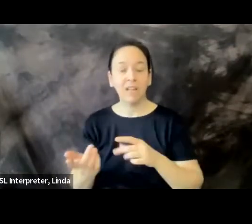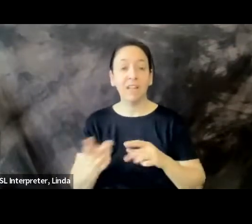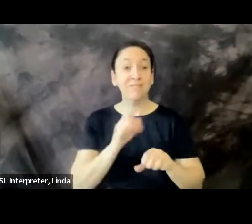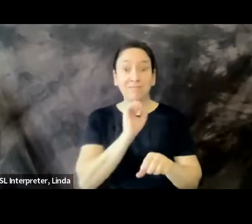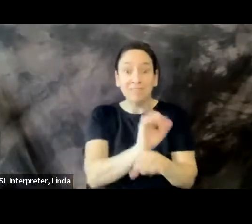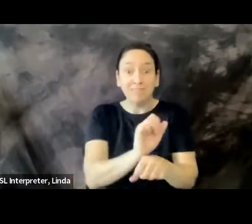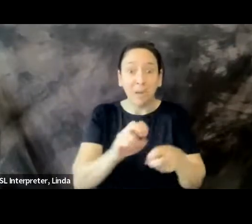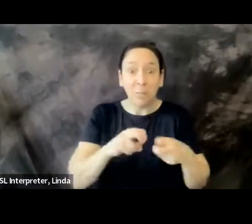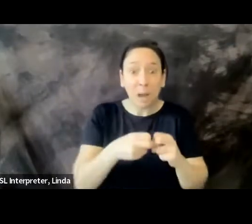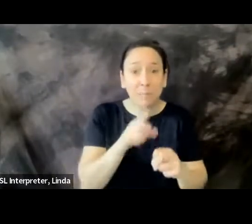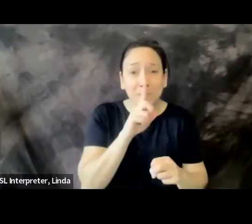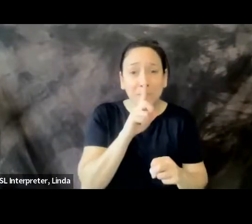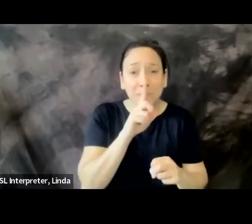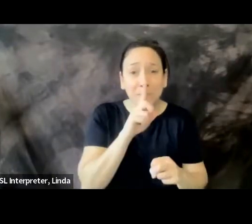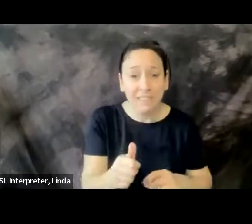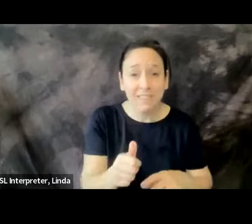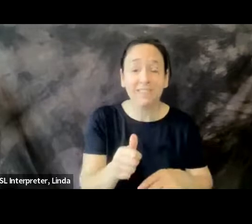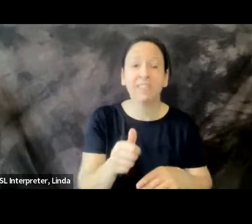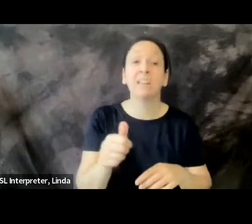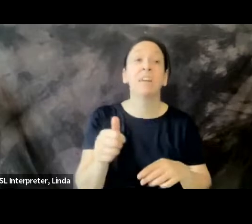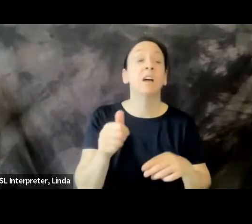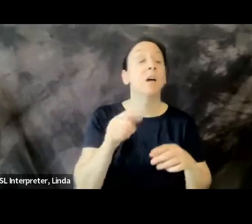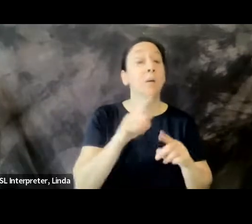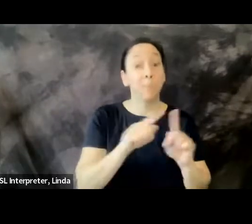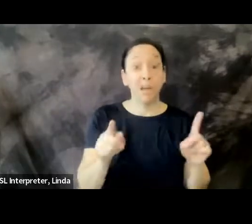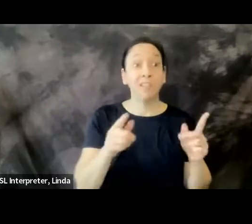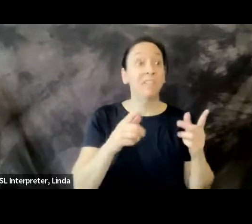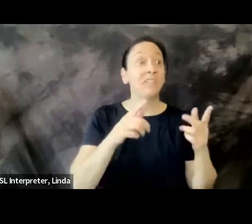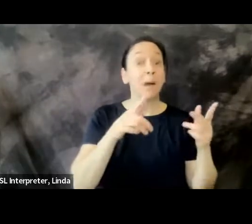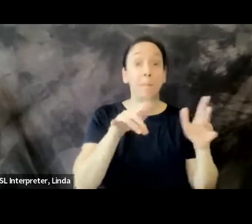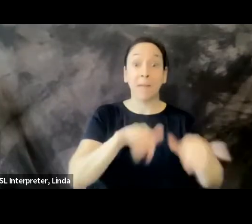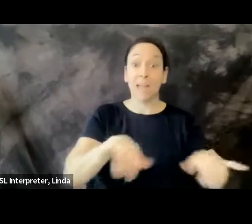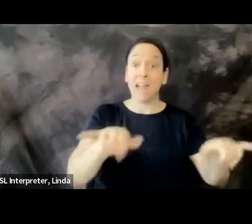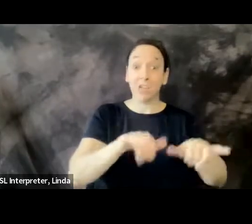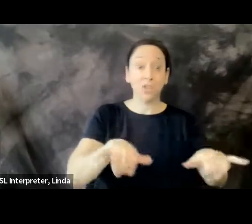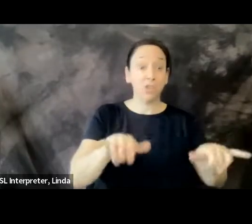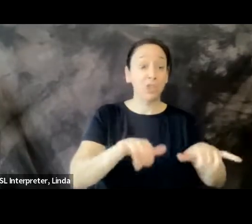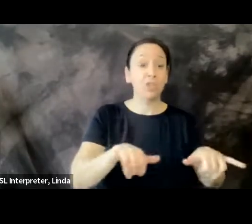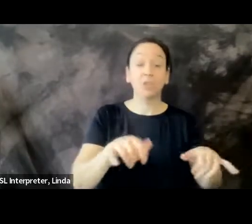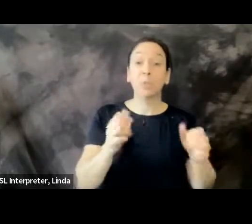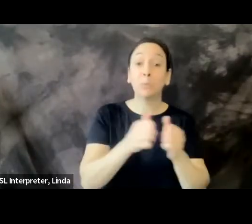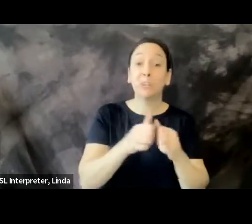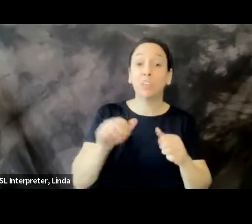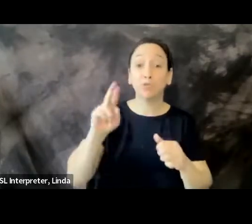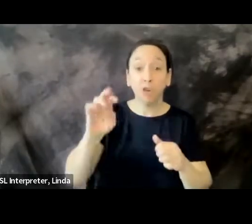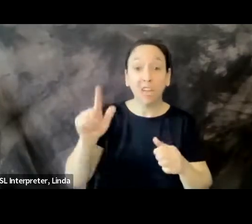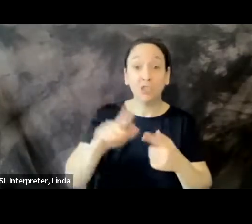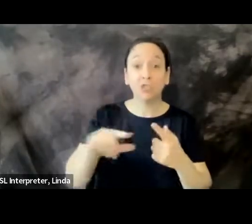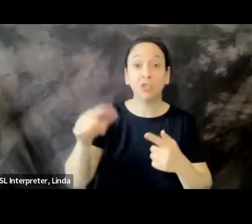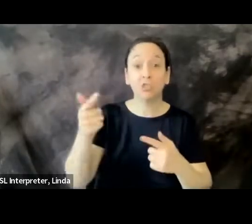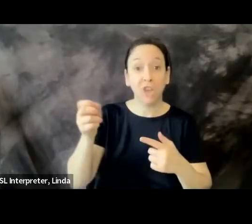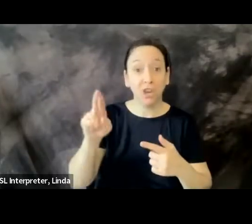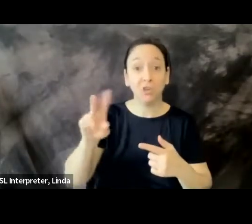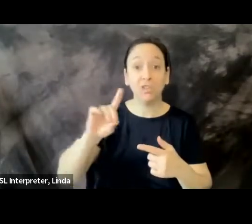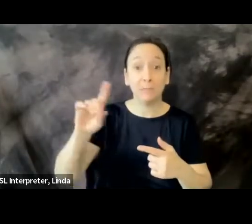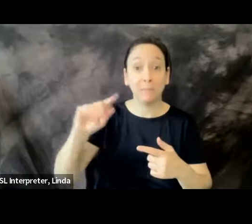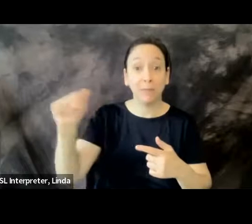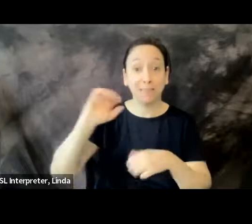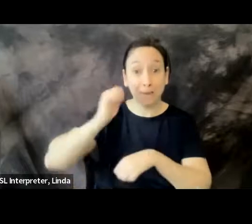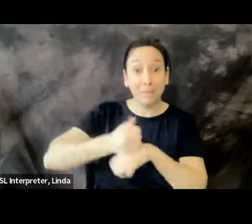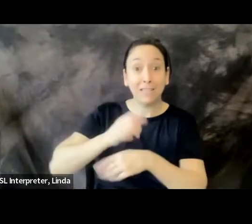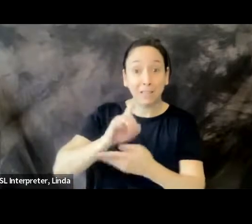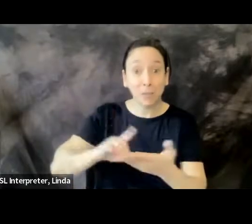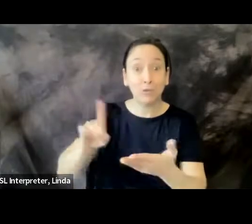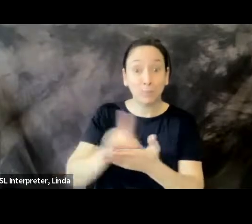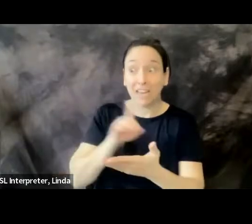and by reinforcing and perpetuating existing patterns of racial, gender, and disability-based discrimination that lead